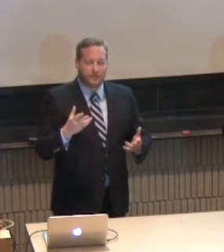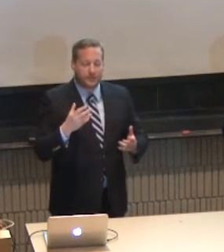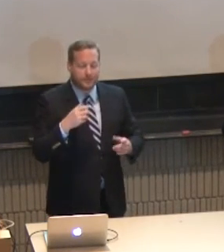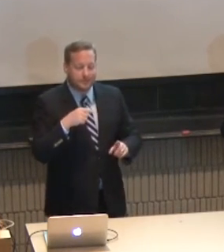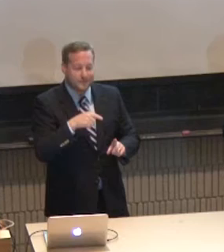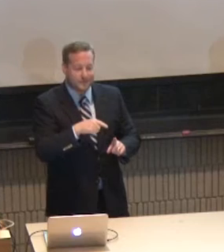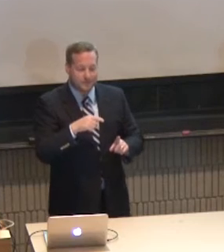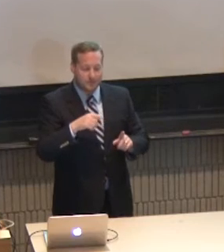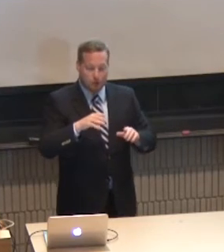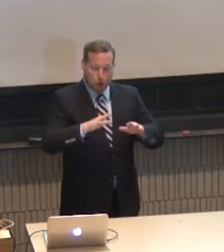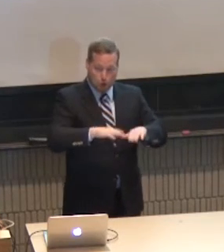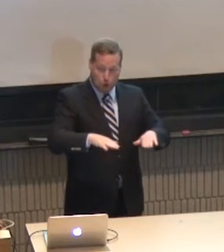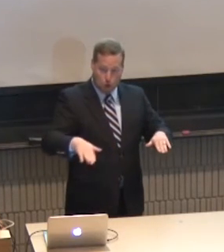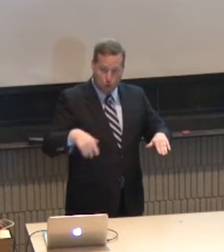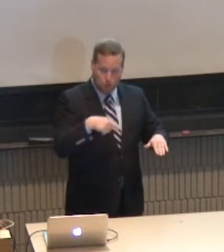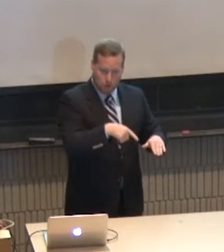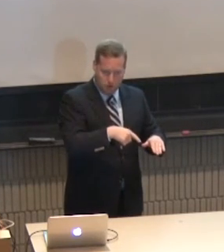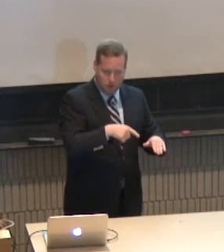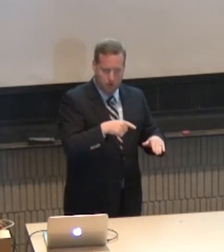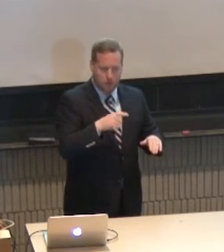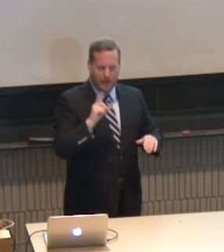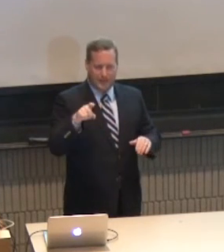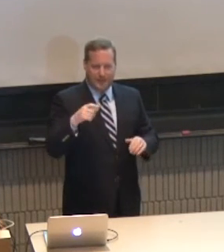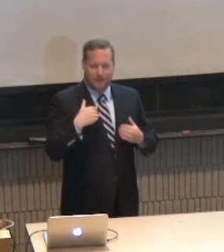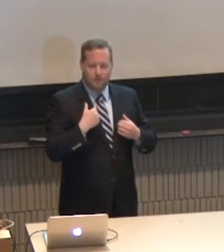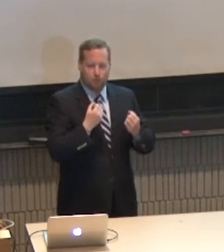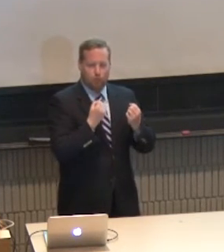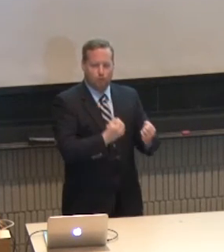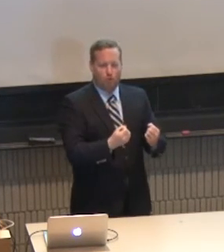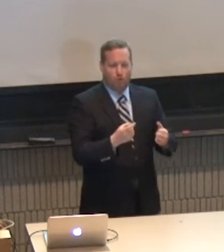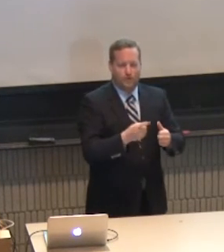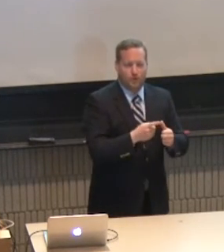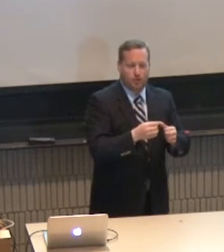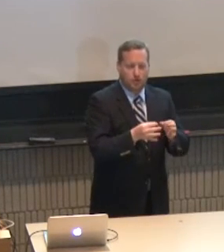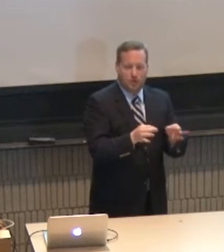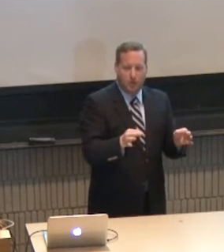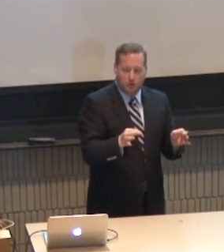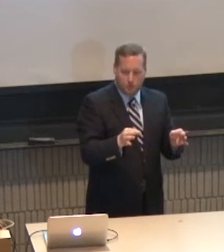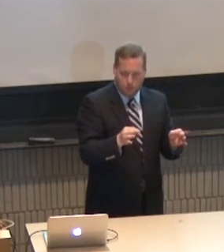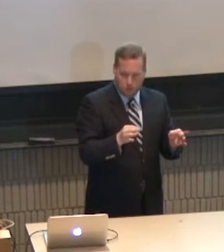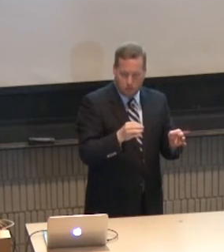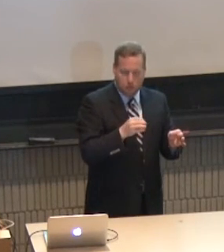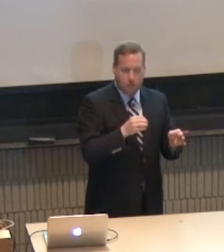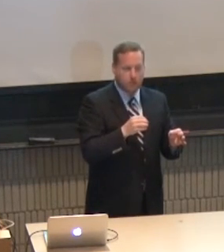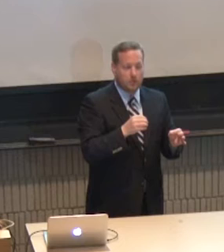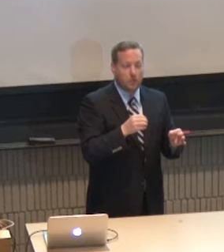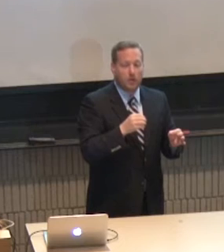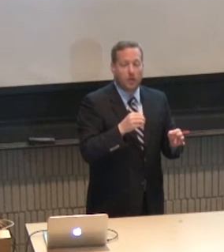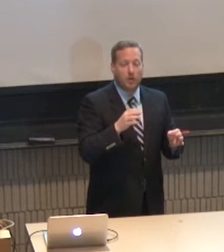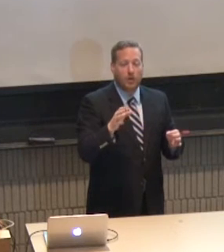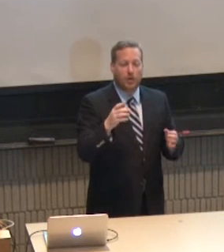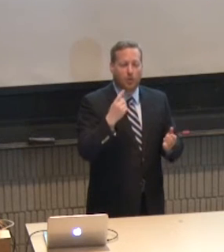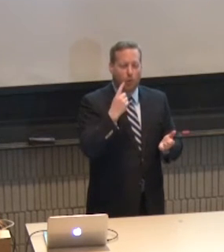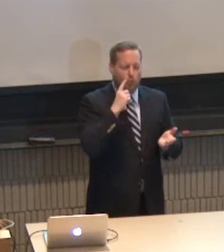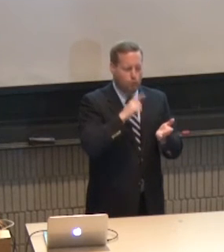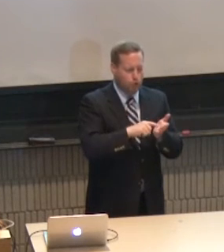Mm-hmm. Well, any child. needs to have a strong first